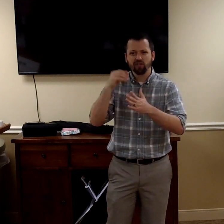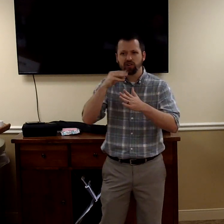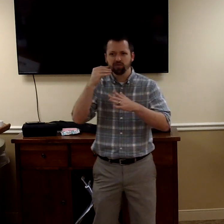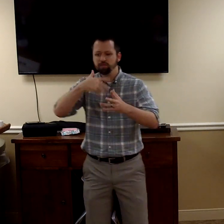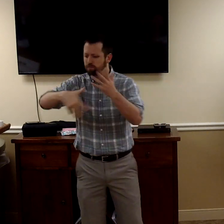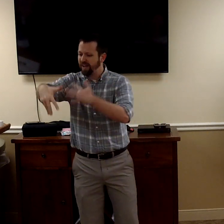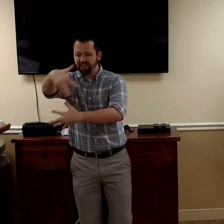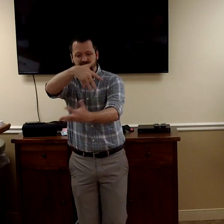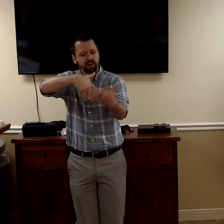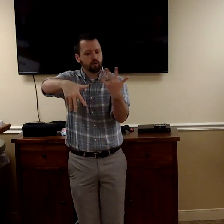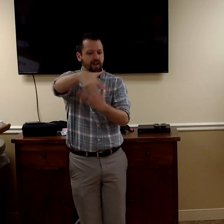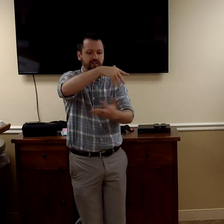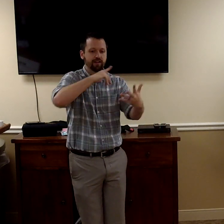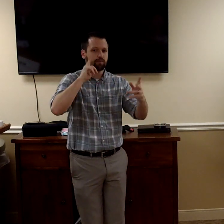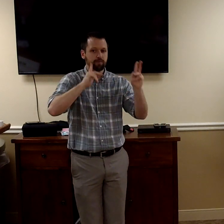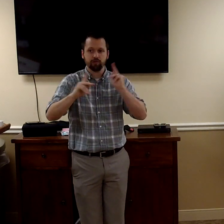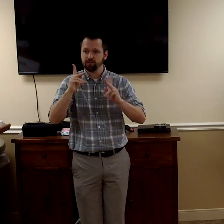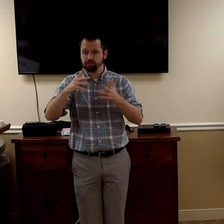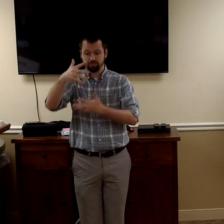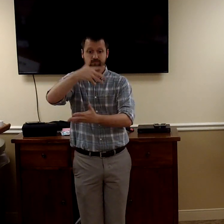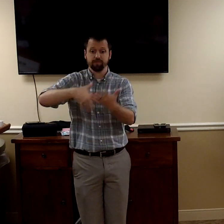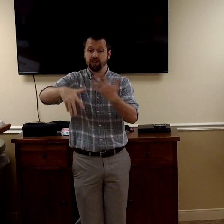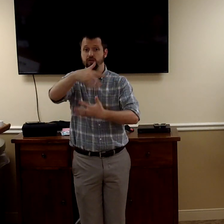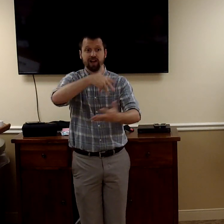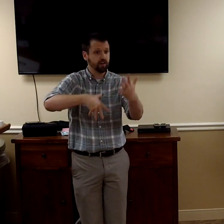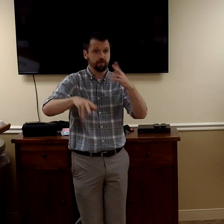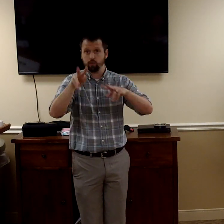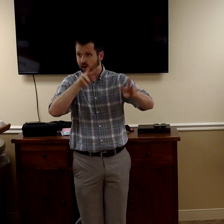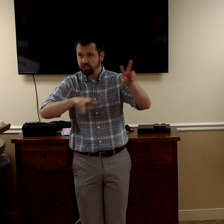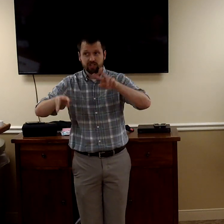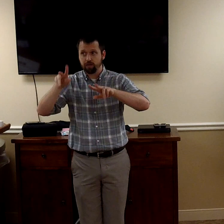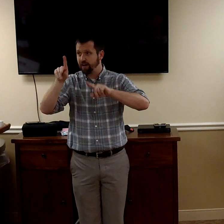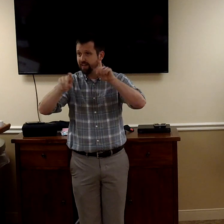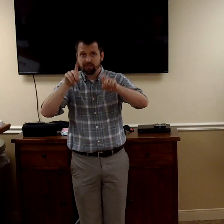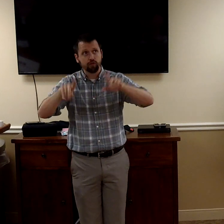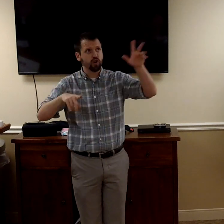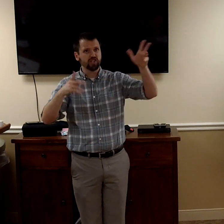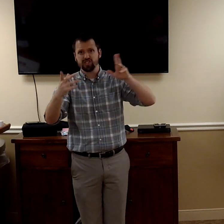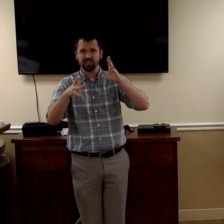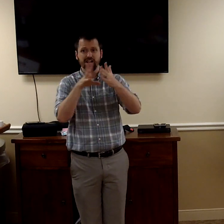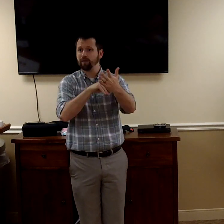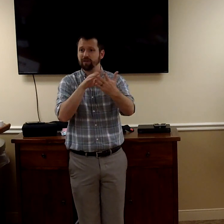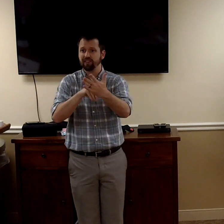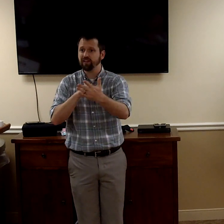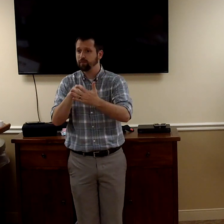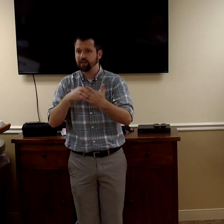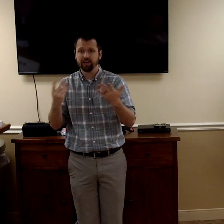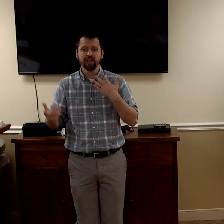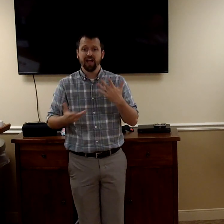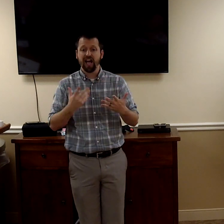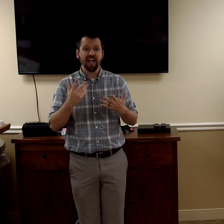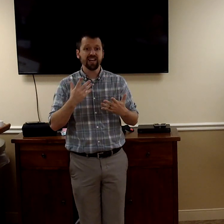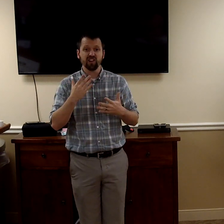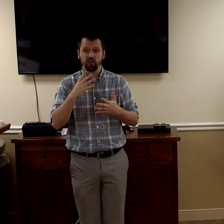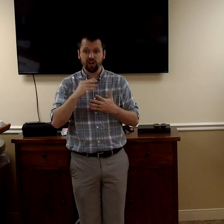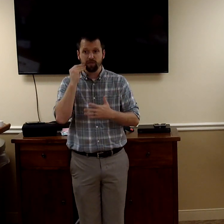learned by getting around deaf people, just being around them and watching them and asking them questions and copying them. And I didn't learn it, but